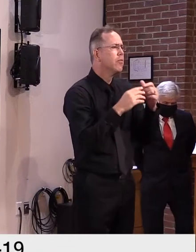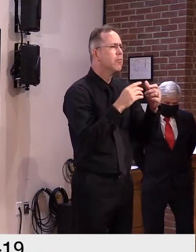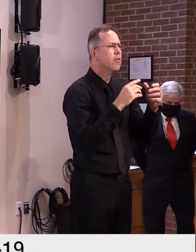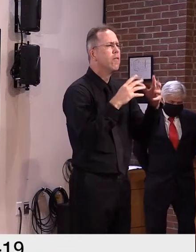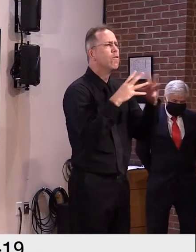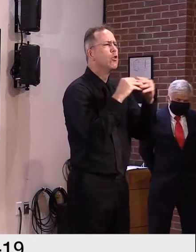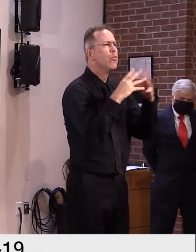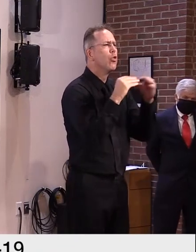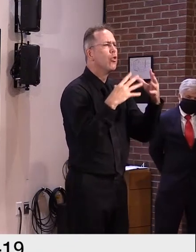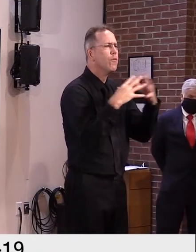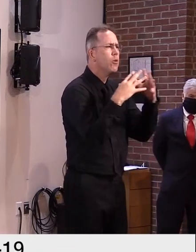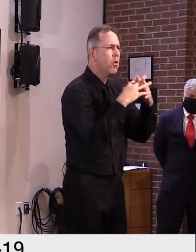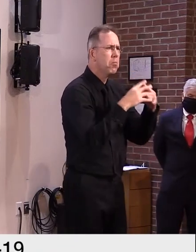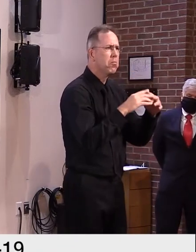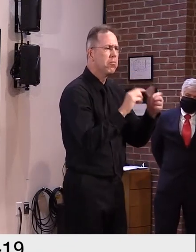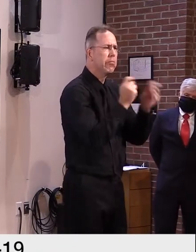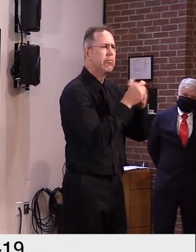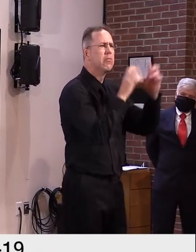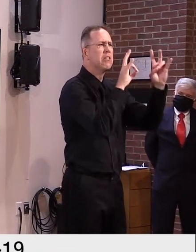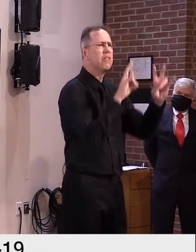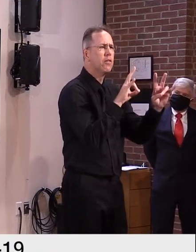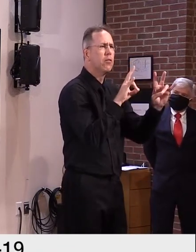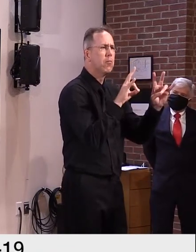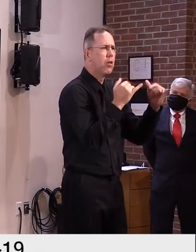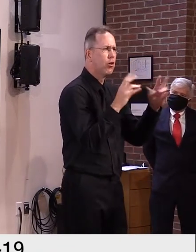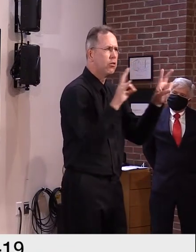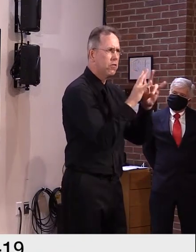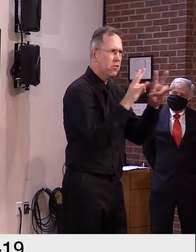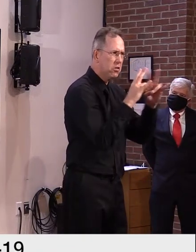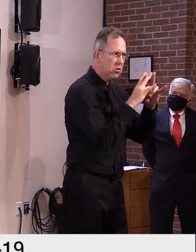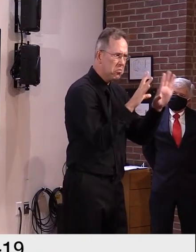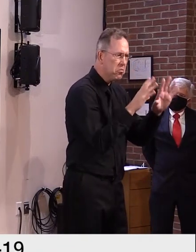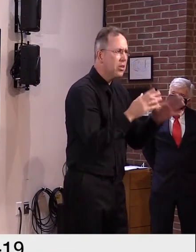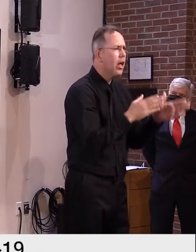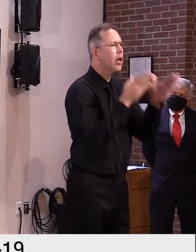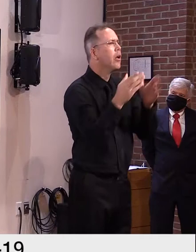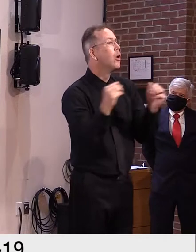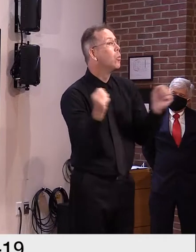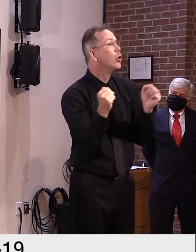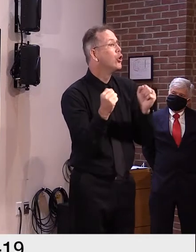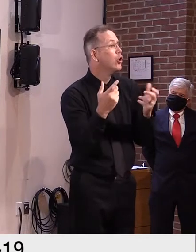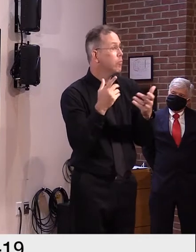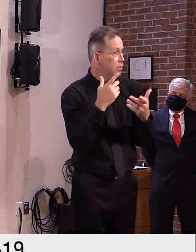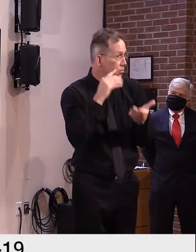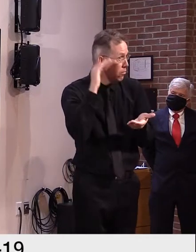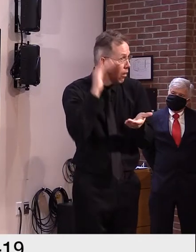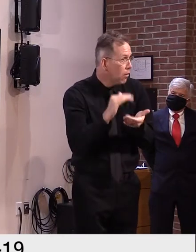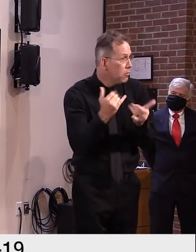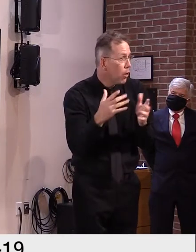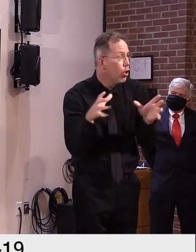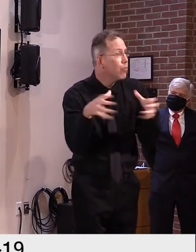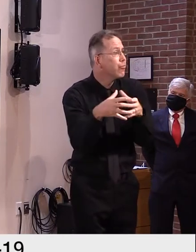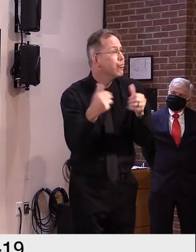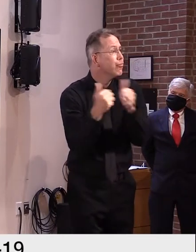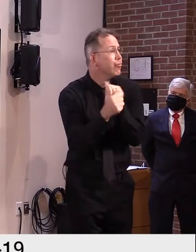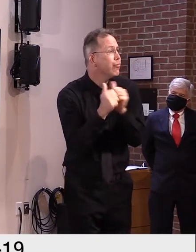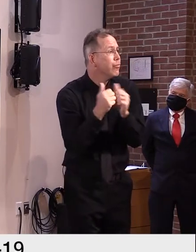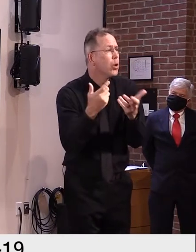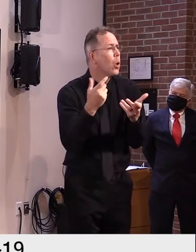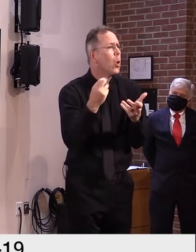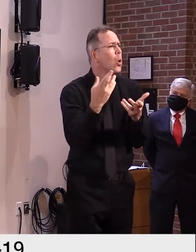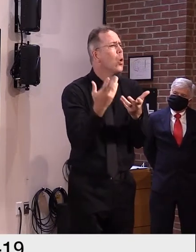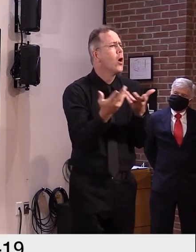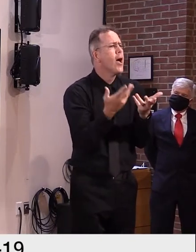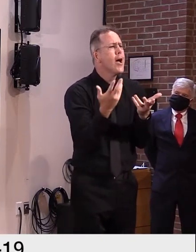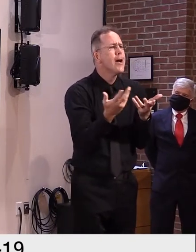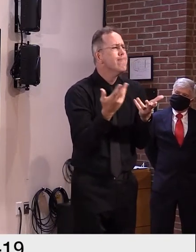have some sort of basketball? Are you looking at 3-on-3? Are you looking to have contests with just